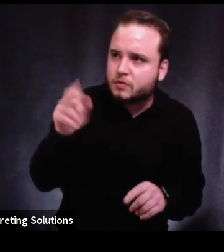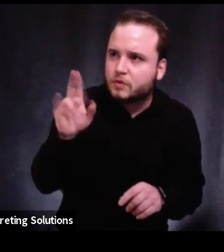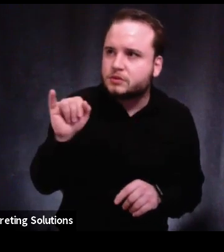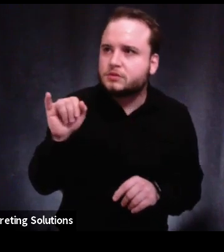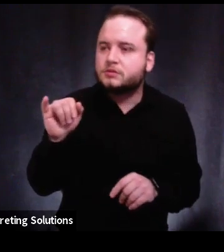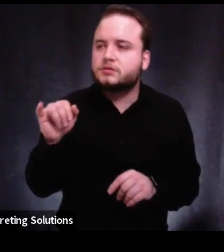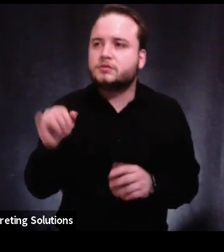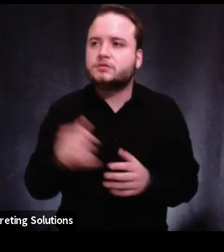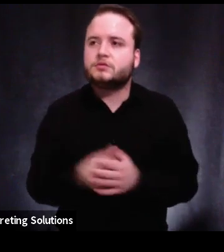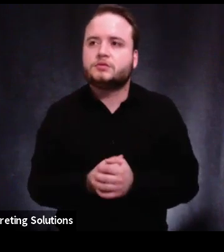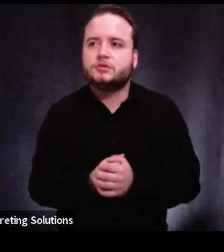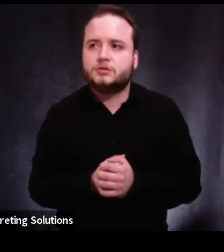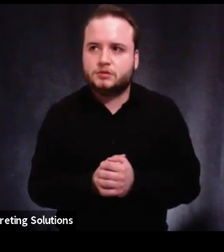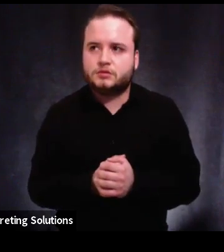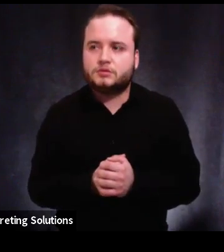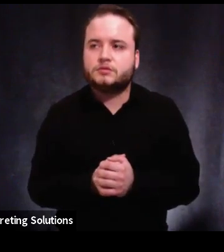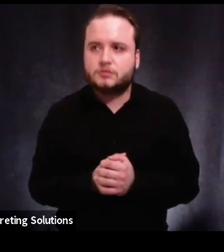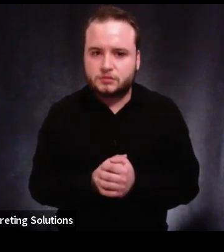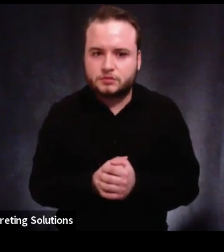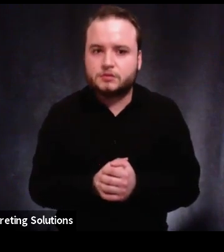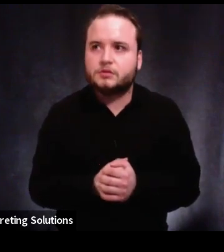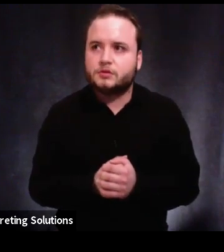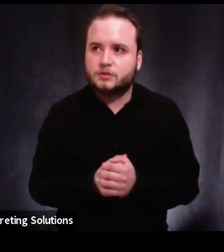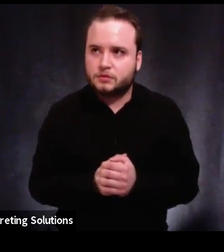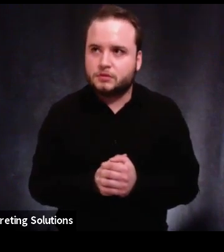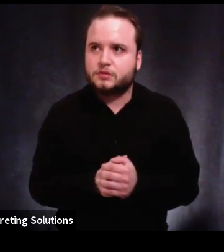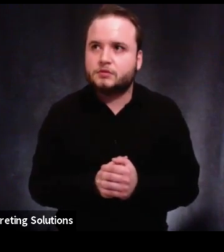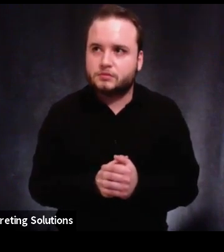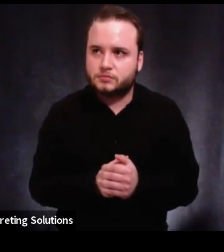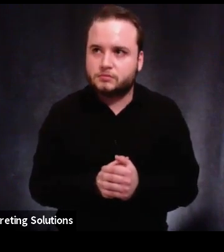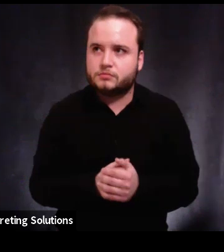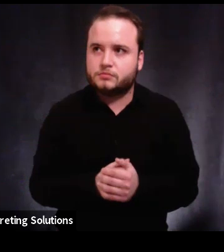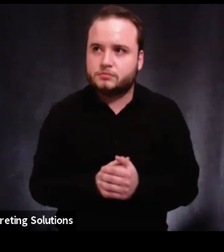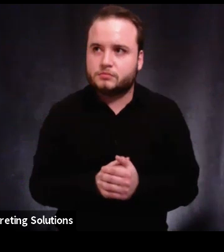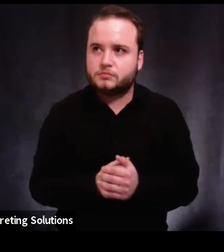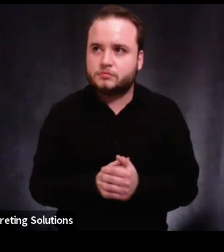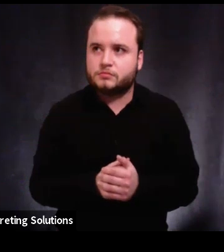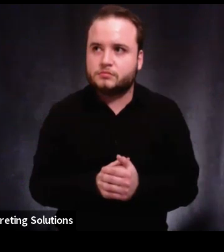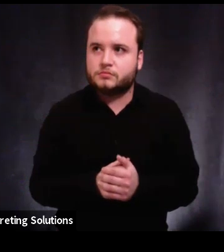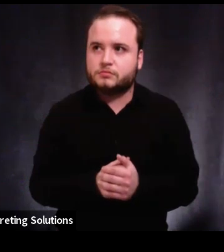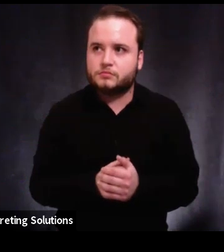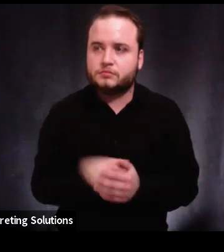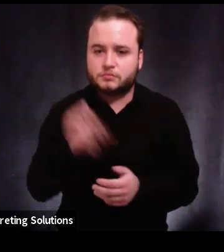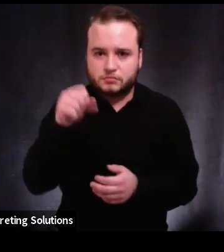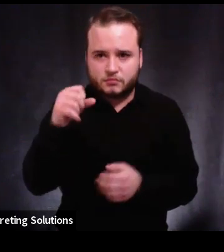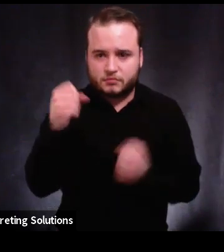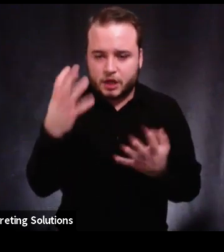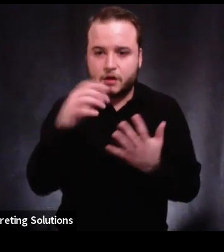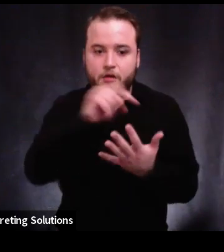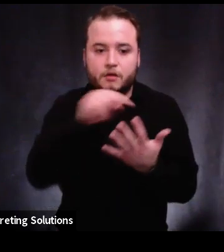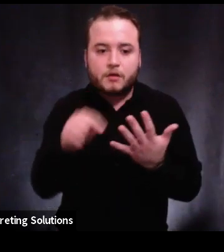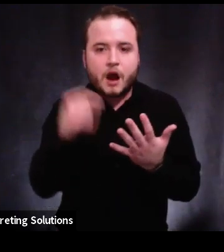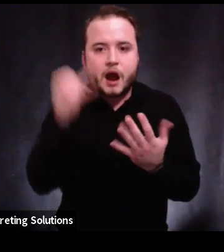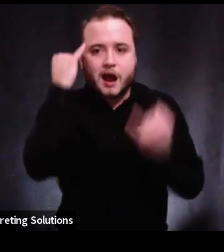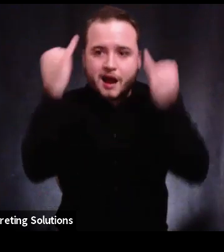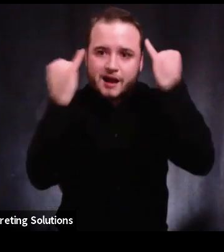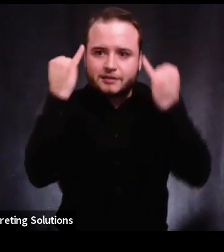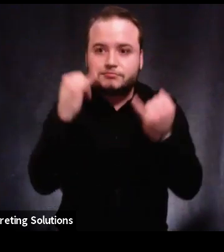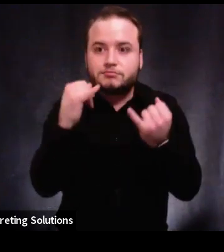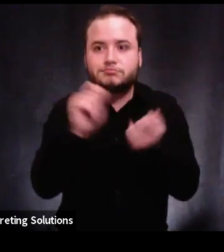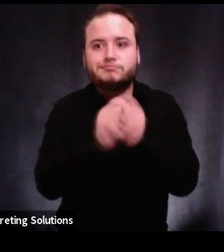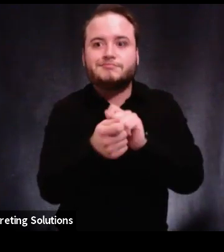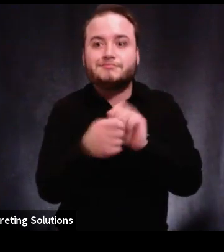that, but in a unintended consequences sort of way, has that that policy that has